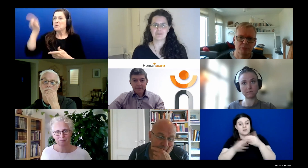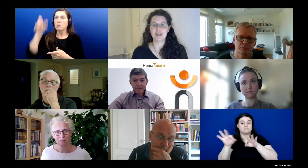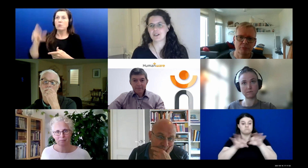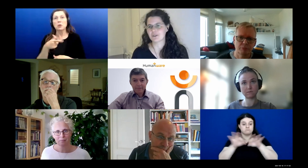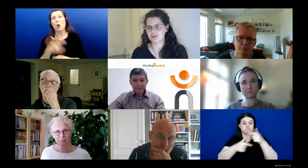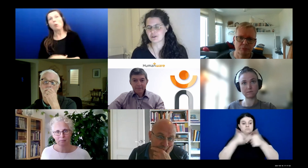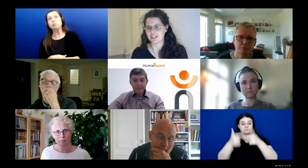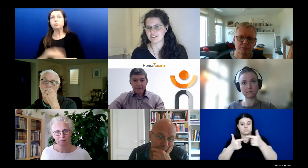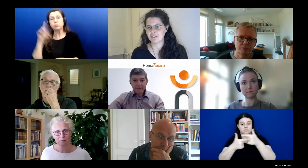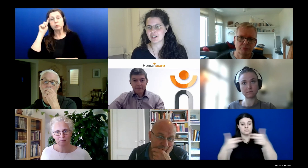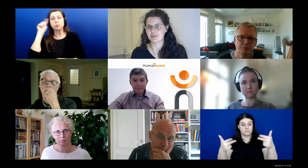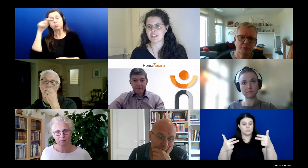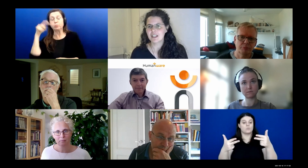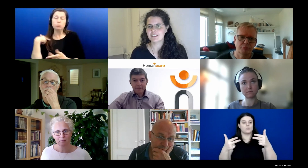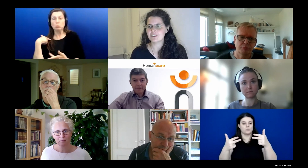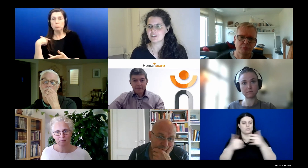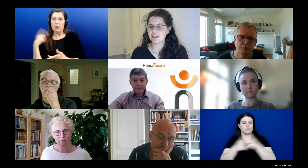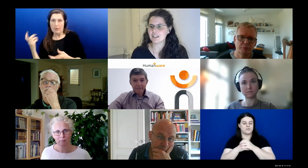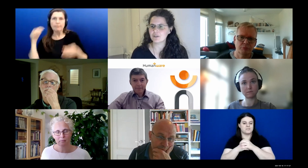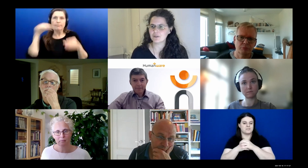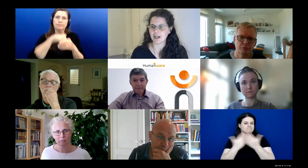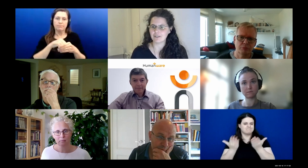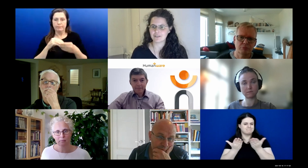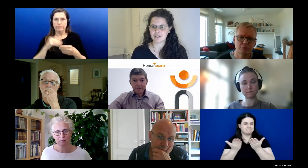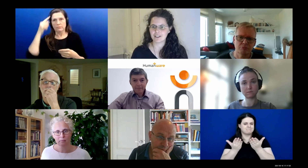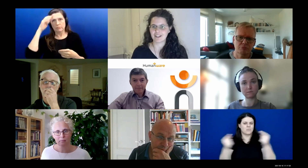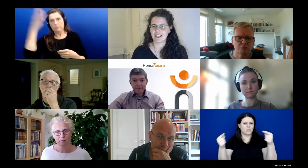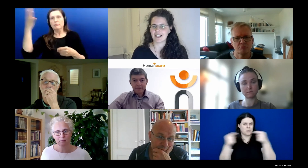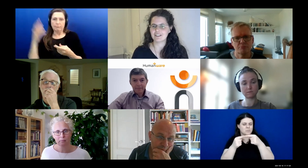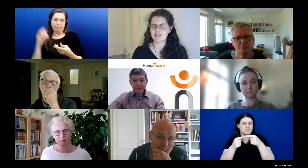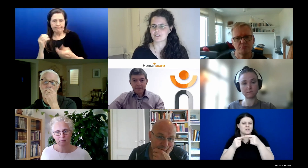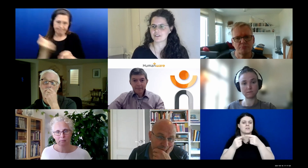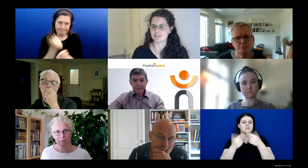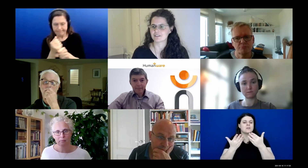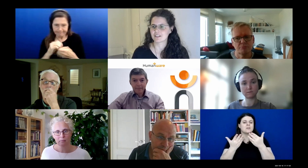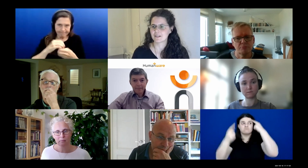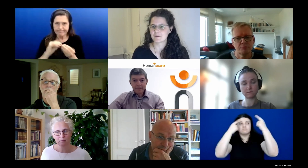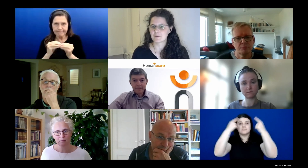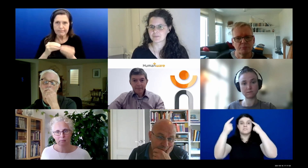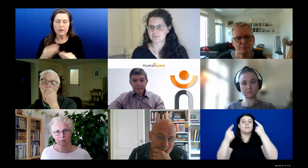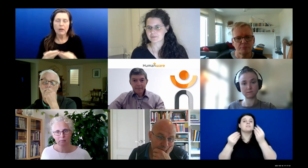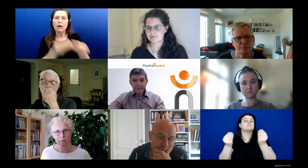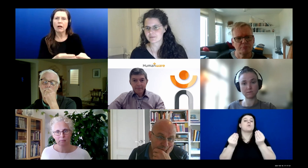based maybe on Suitcase developments. Do any of you have ideas on this?